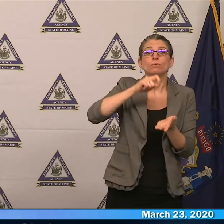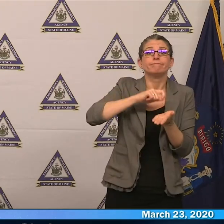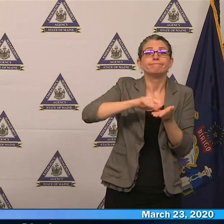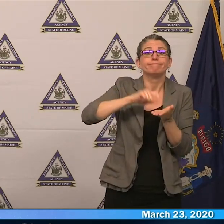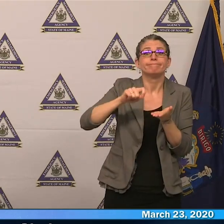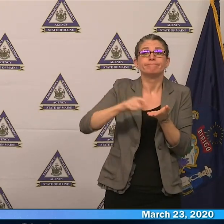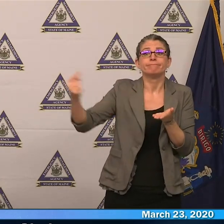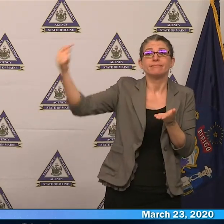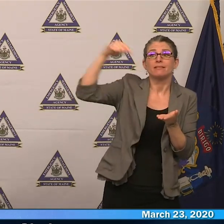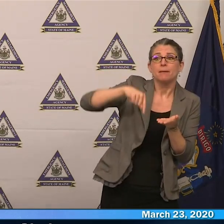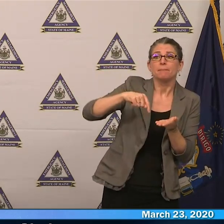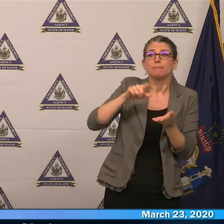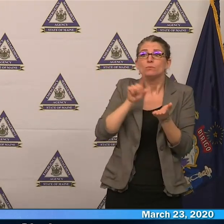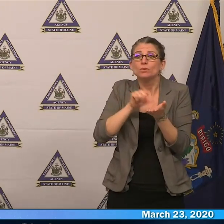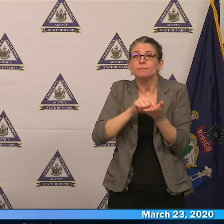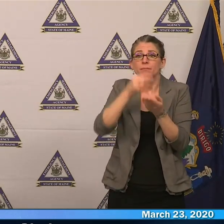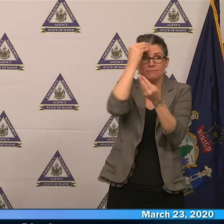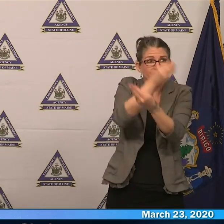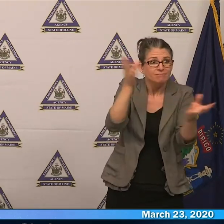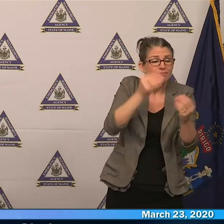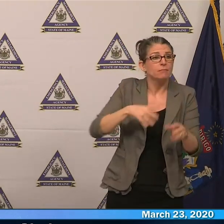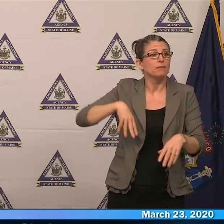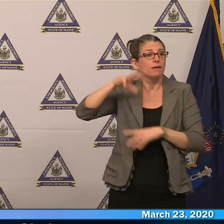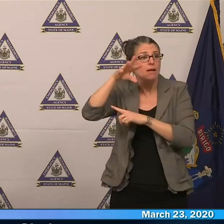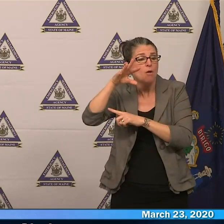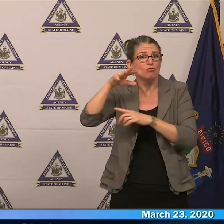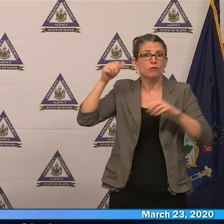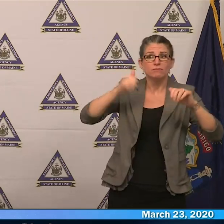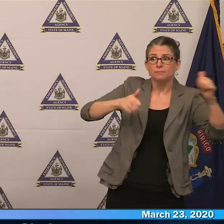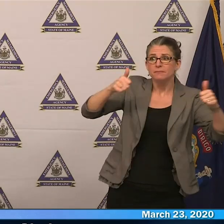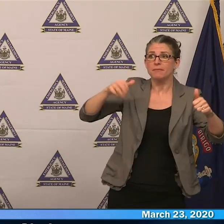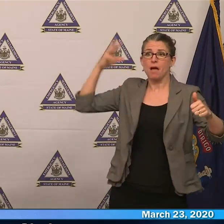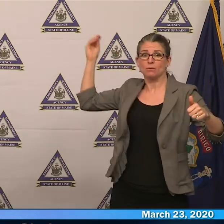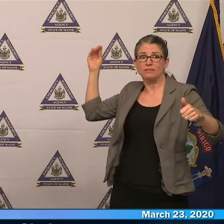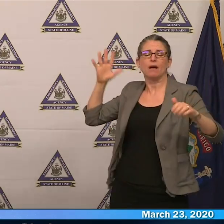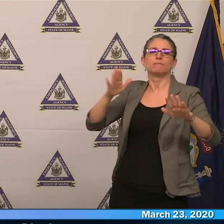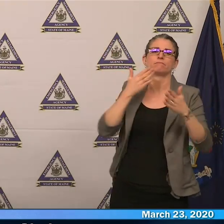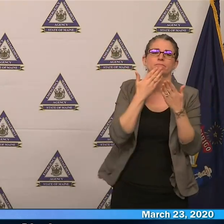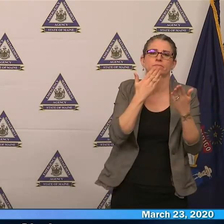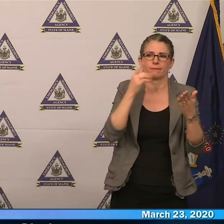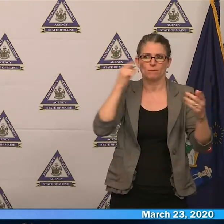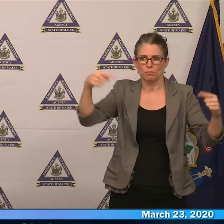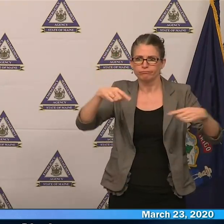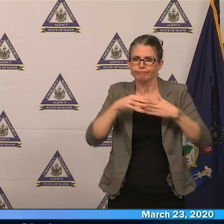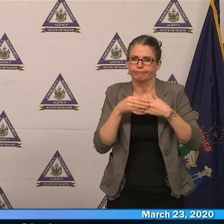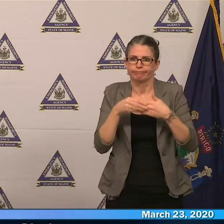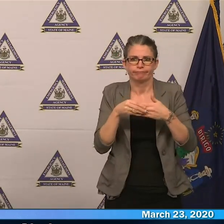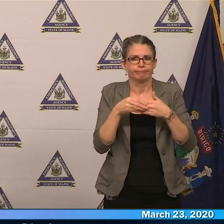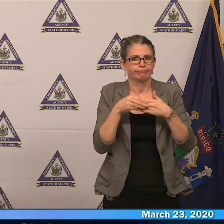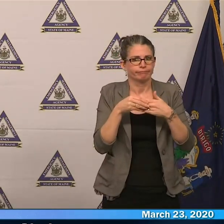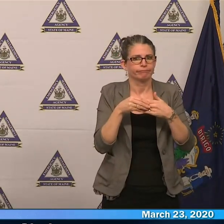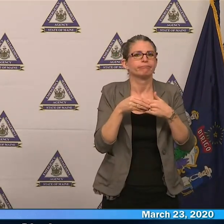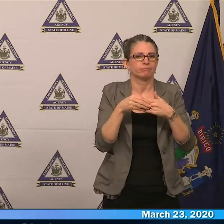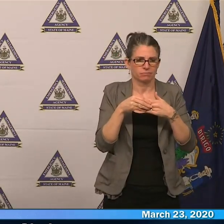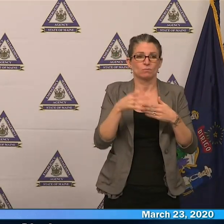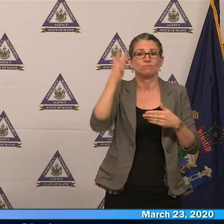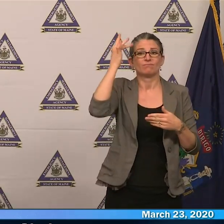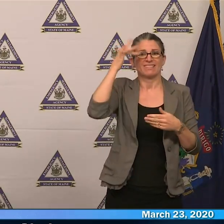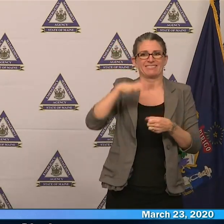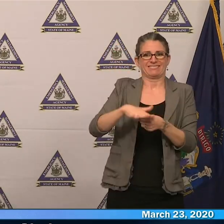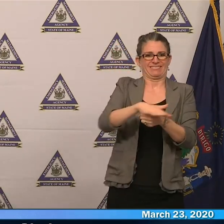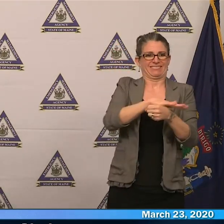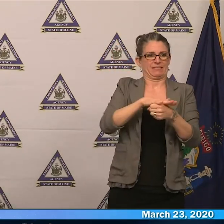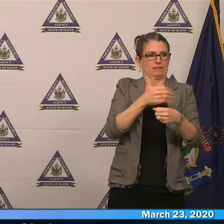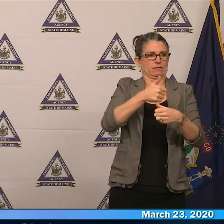bit to ensure that we have as much physical distance as possible within these briefings to try to keep